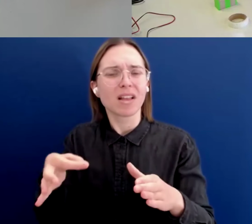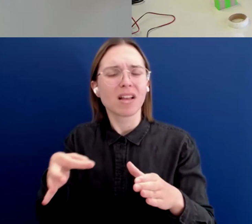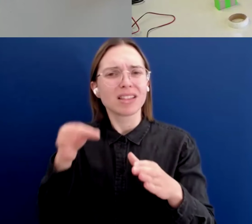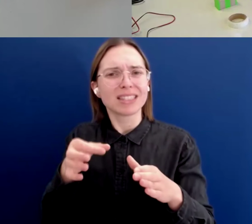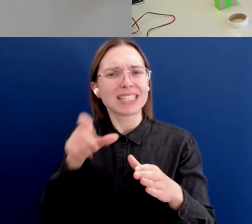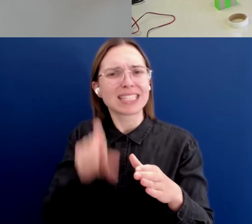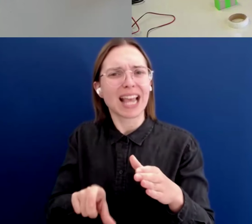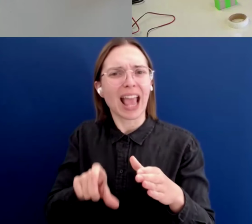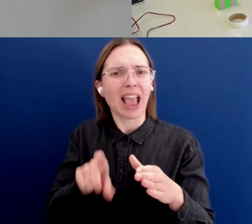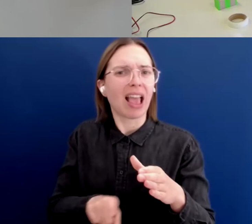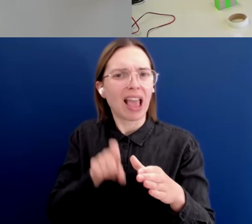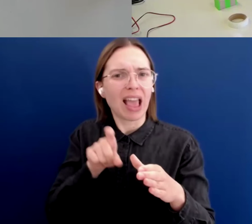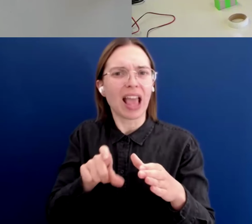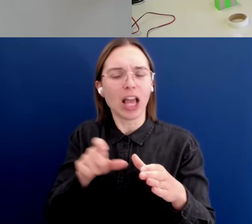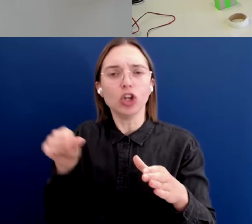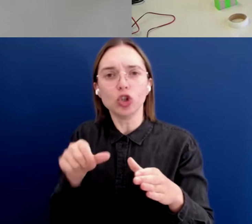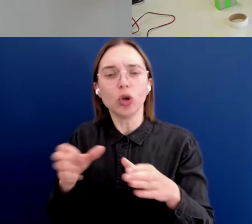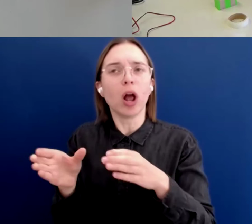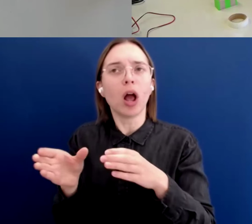I will look in my magic box.